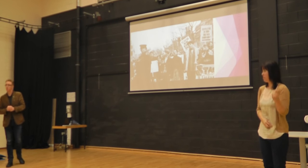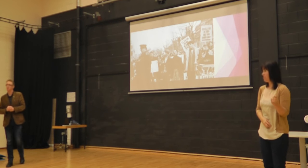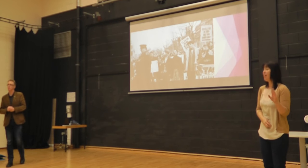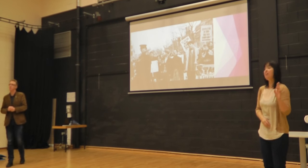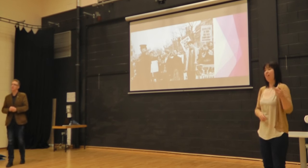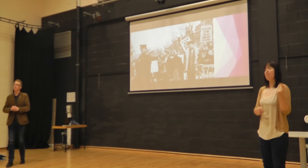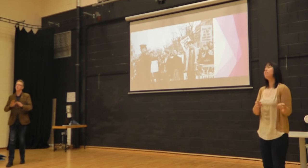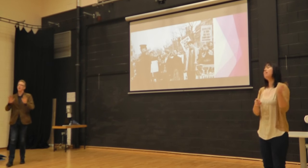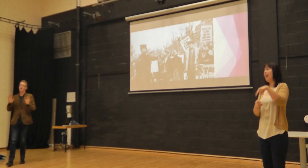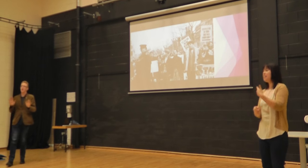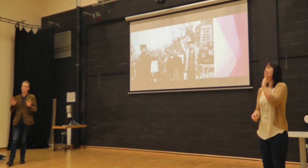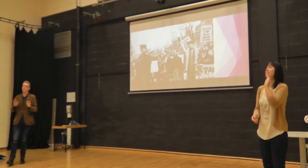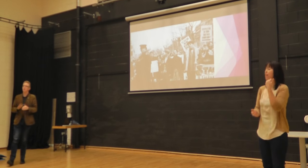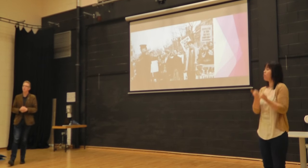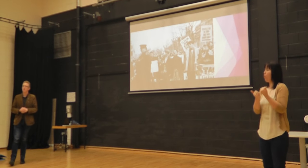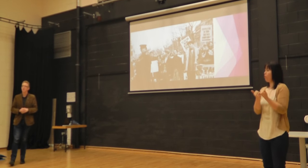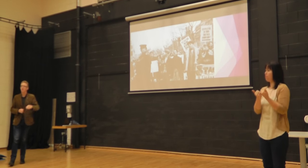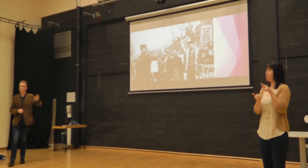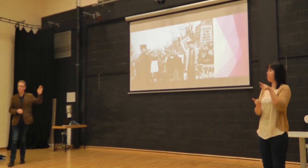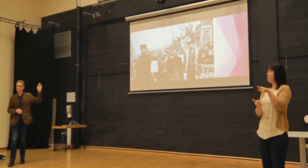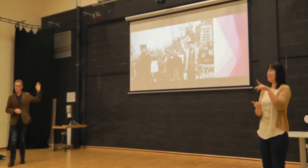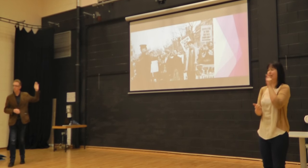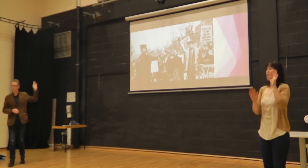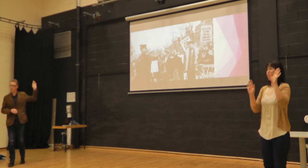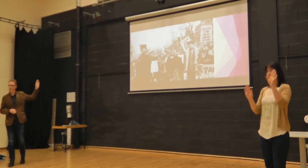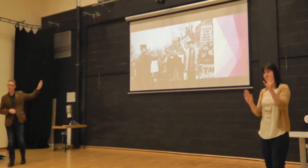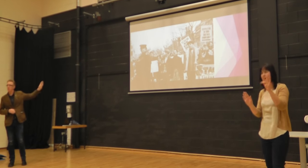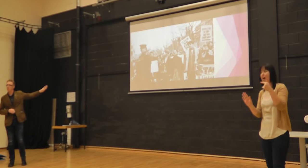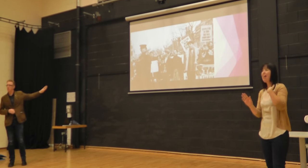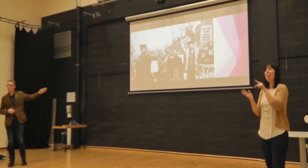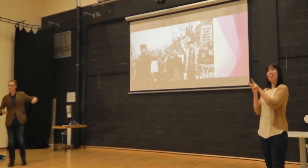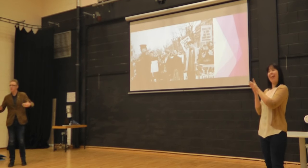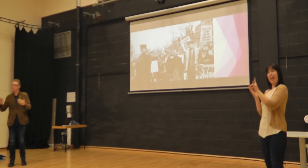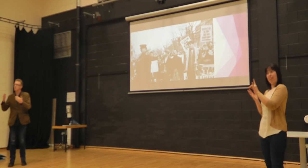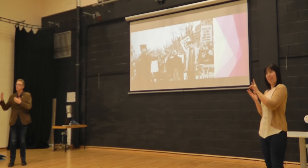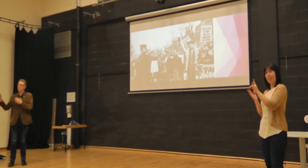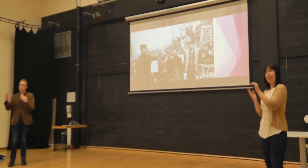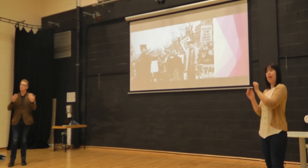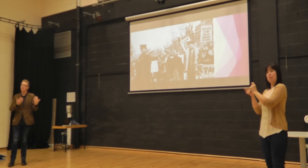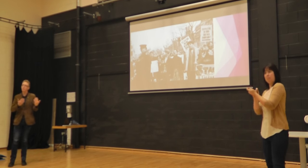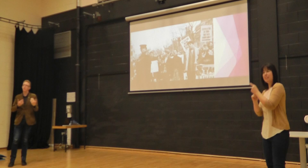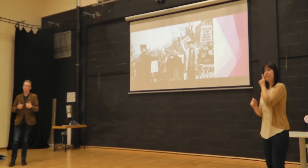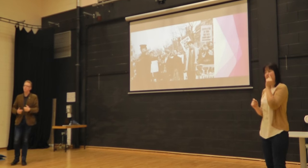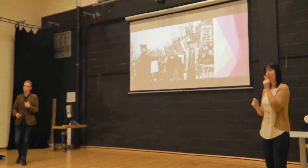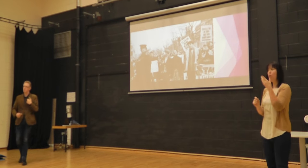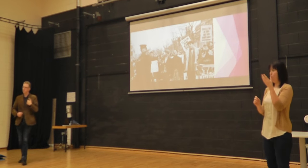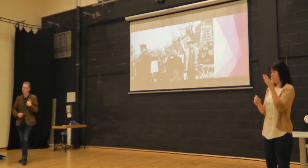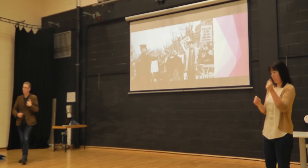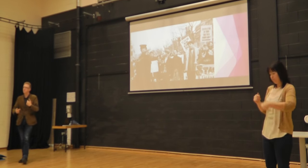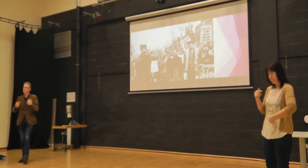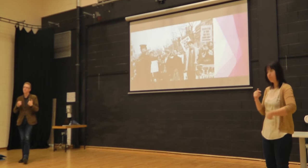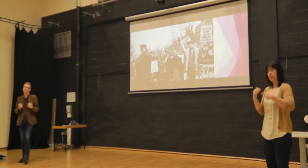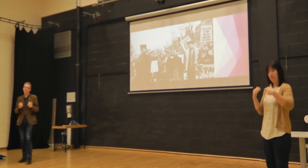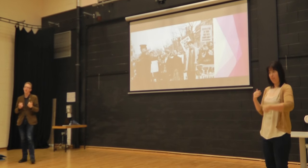court judgment which said, actually, even though the Eighth Amendment says that there's an equal right between